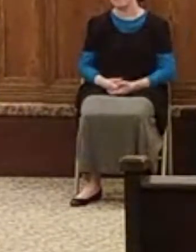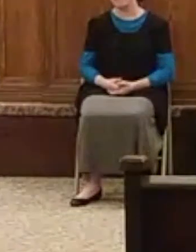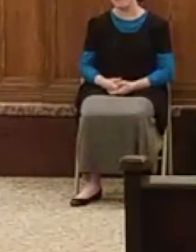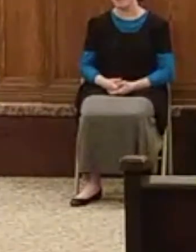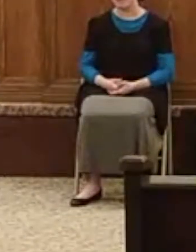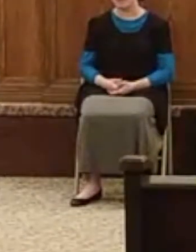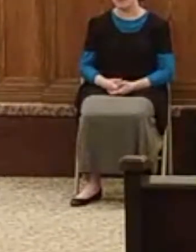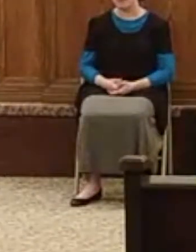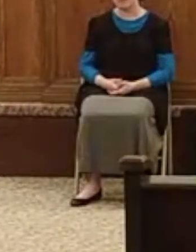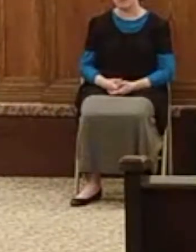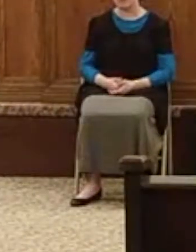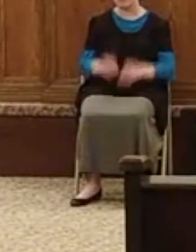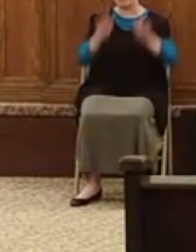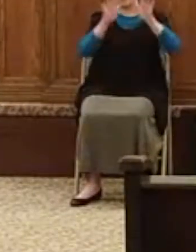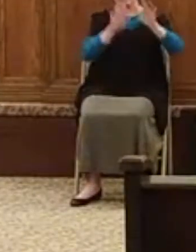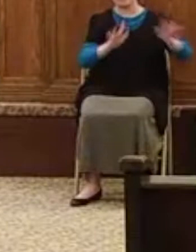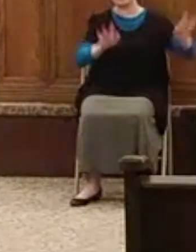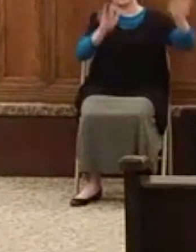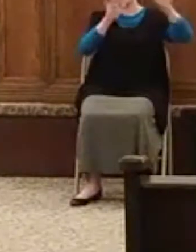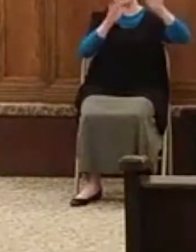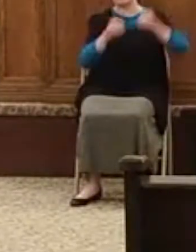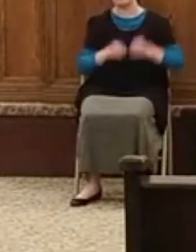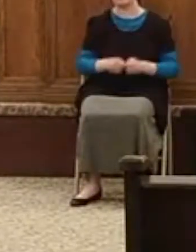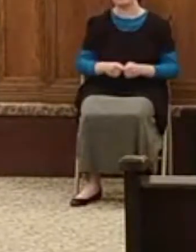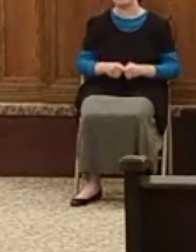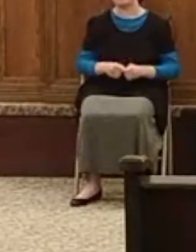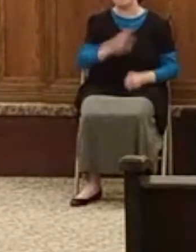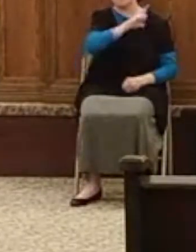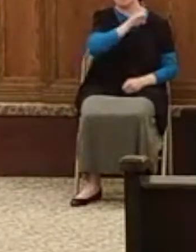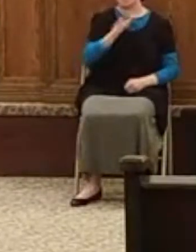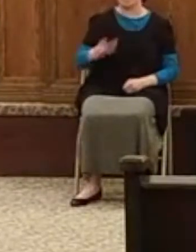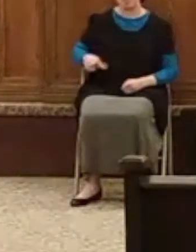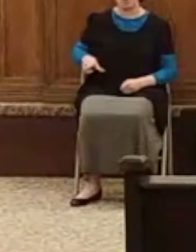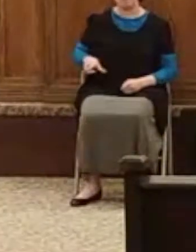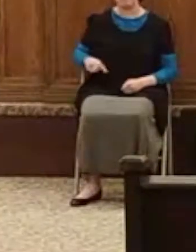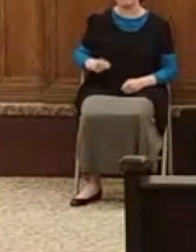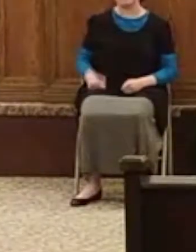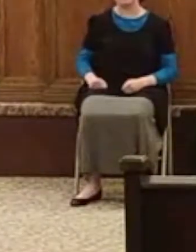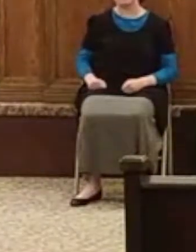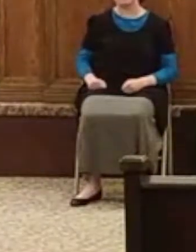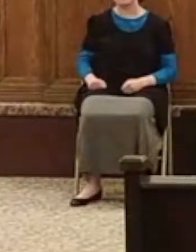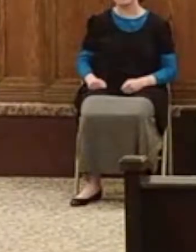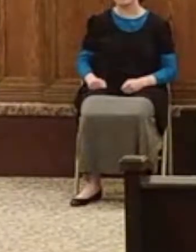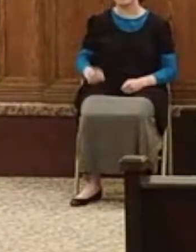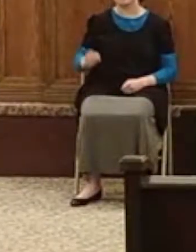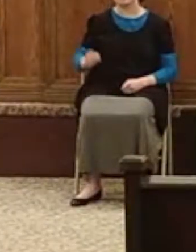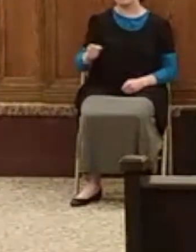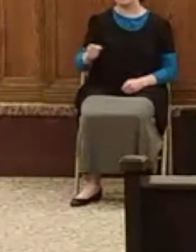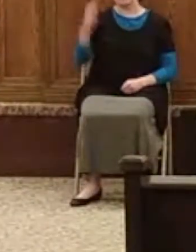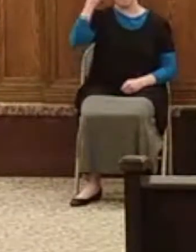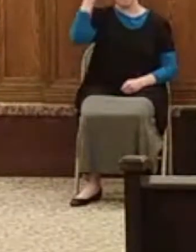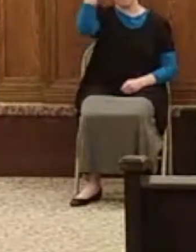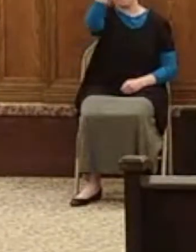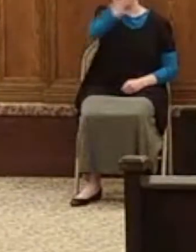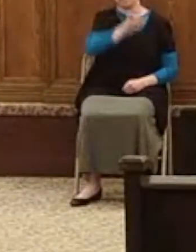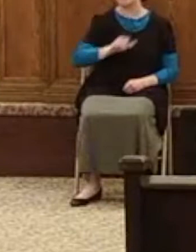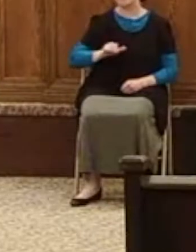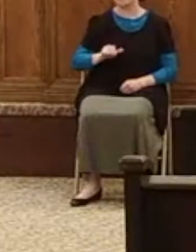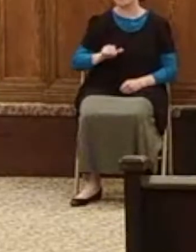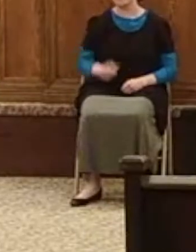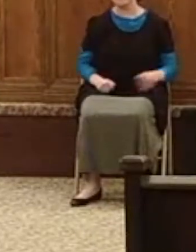on. The mercy of the Lord, yes, sir, is from